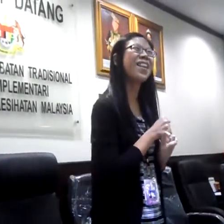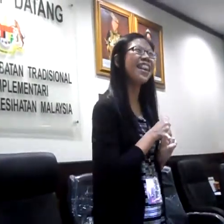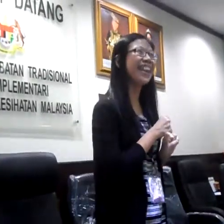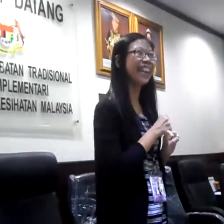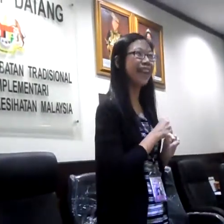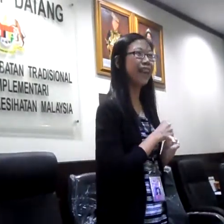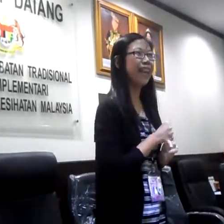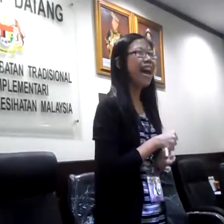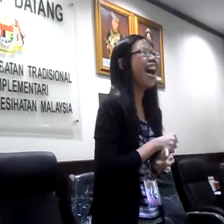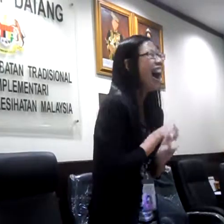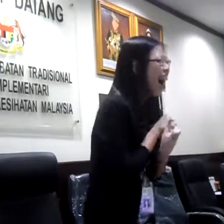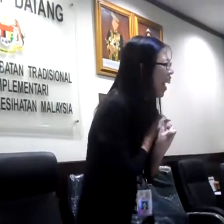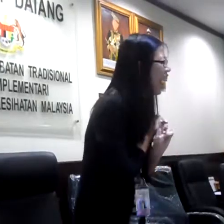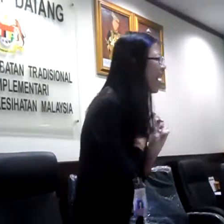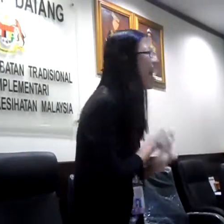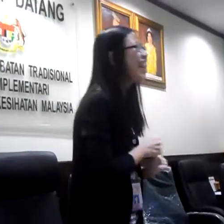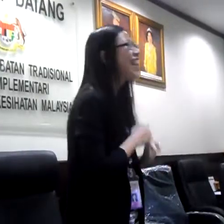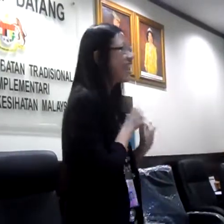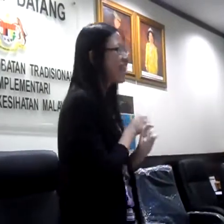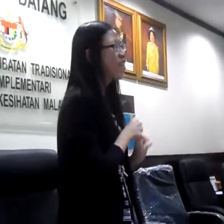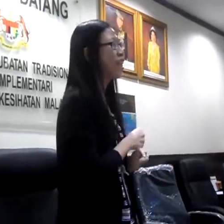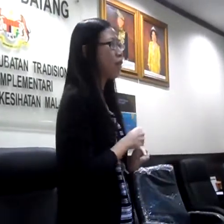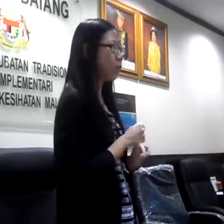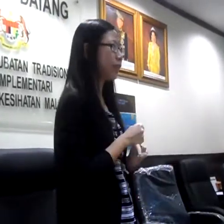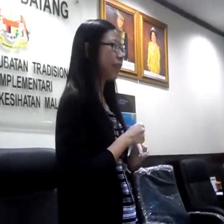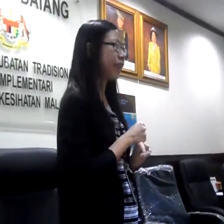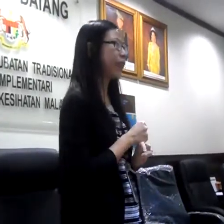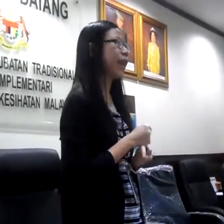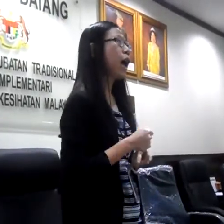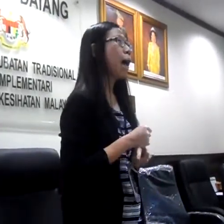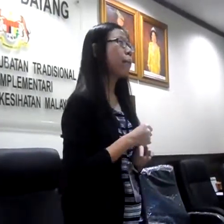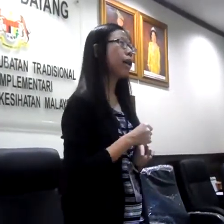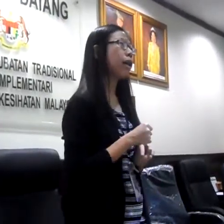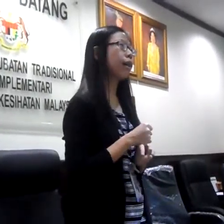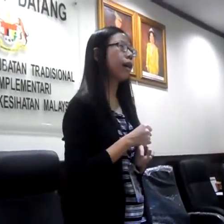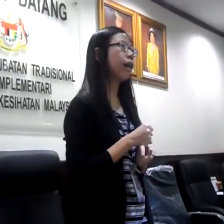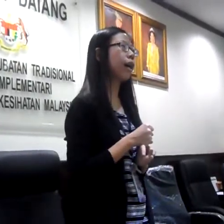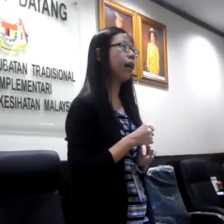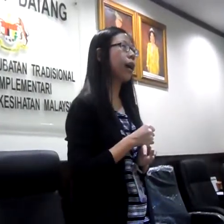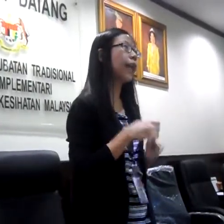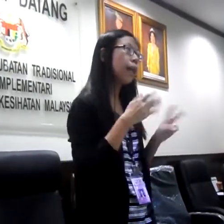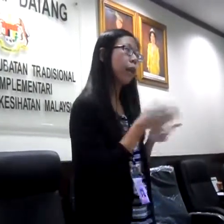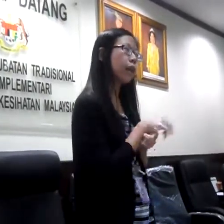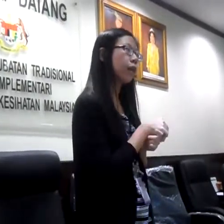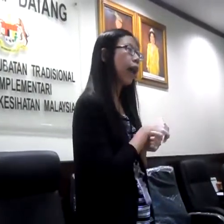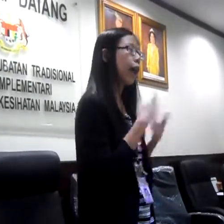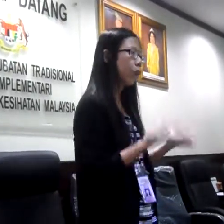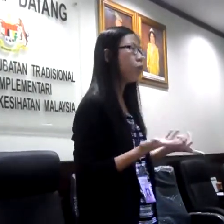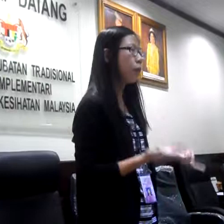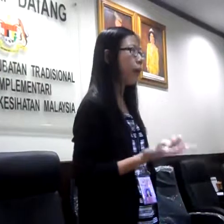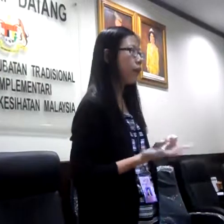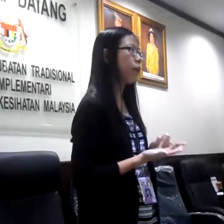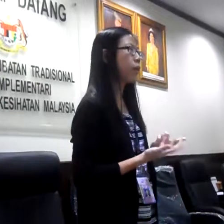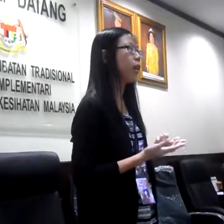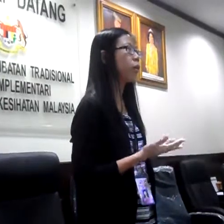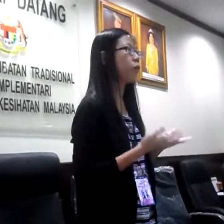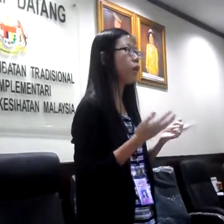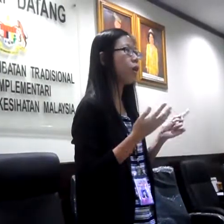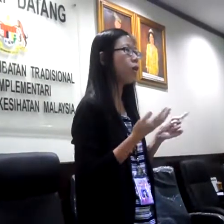Near year already. Near third year already, if I'm not mistaken. But I get my... I know about it because before